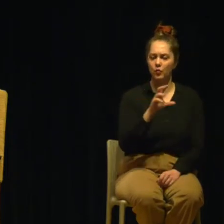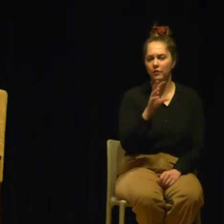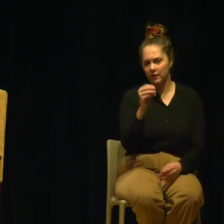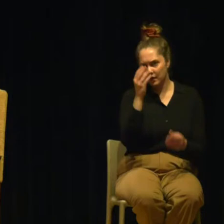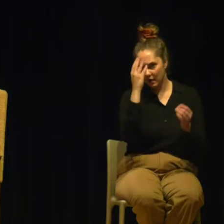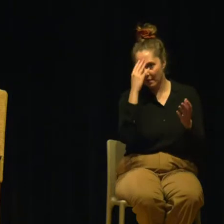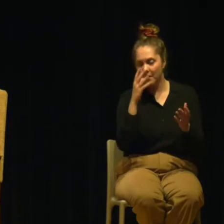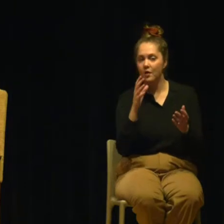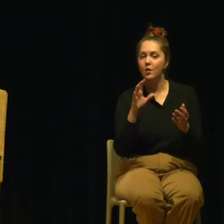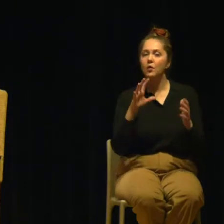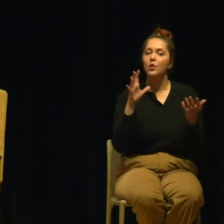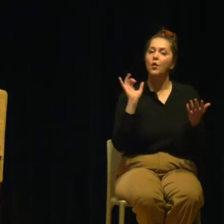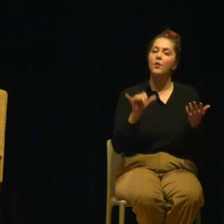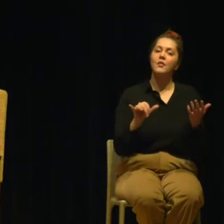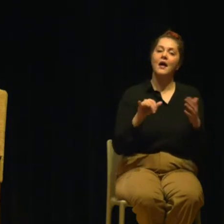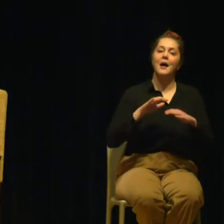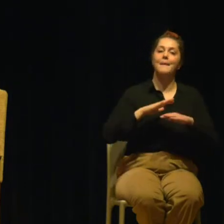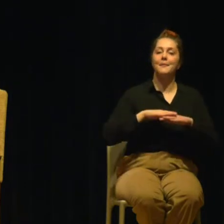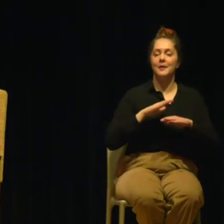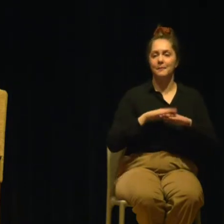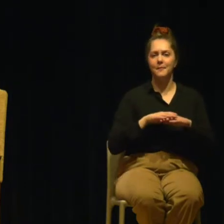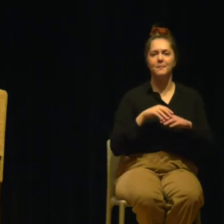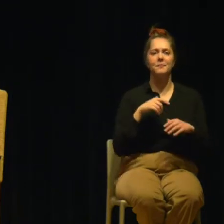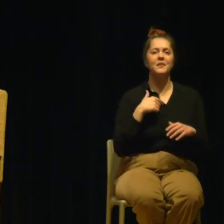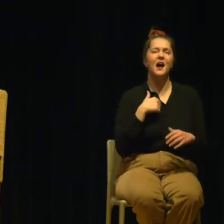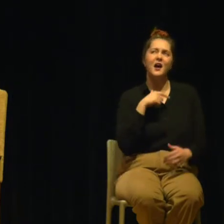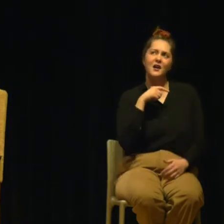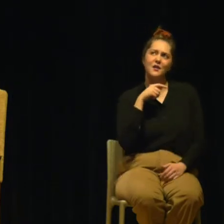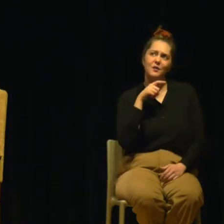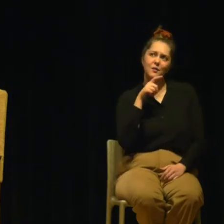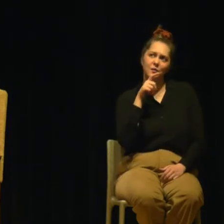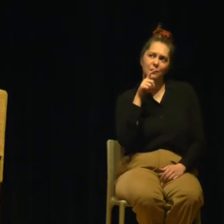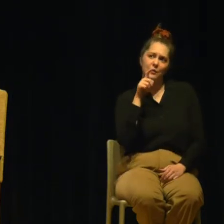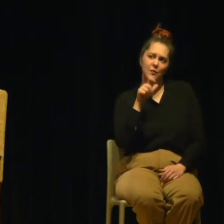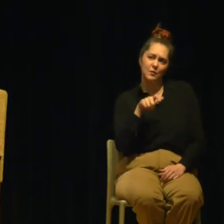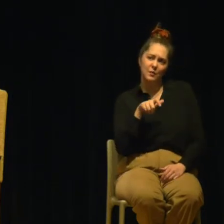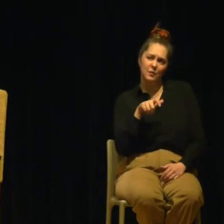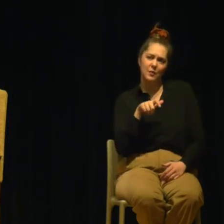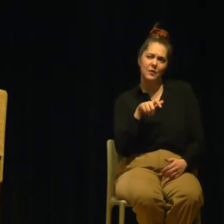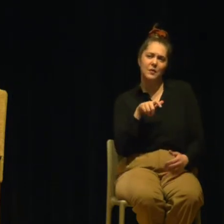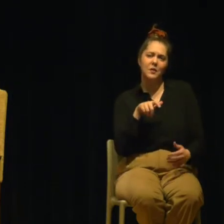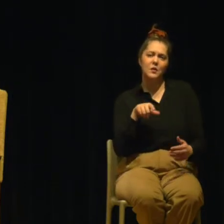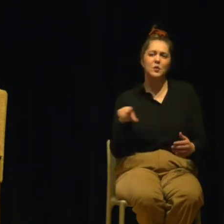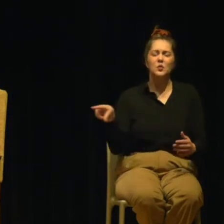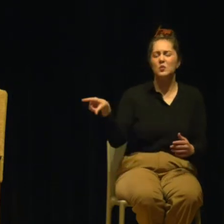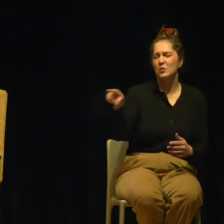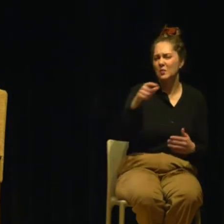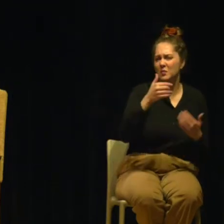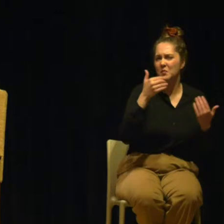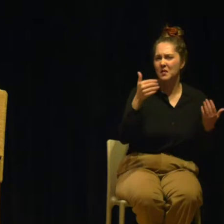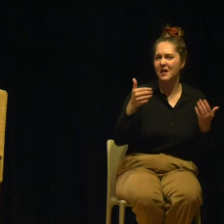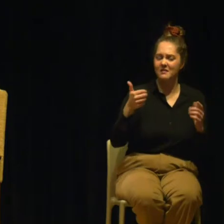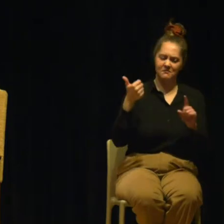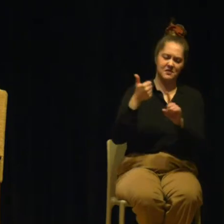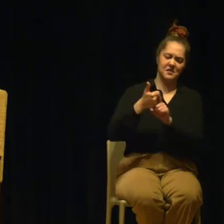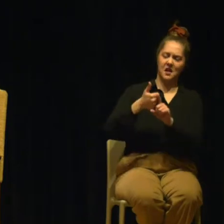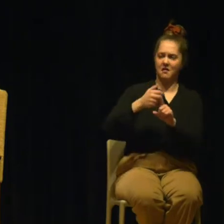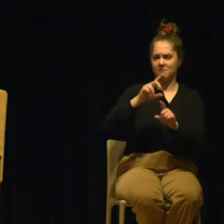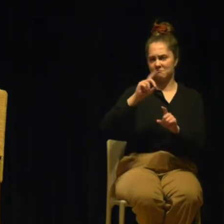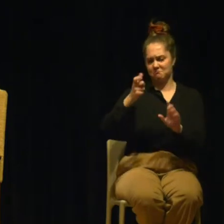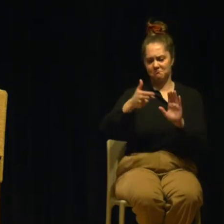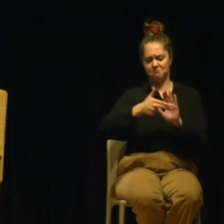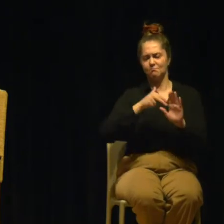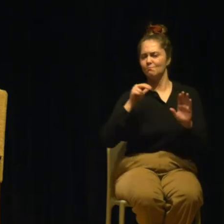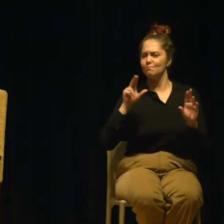information such that at the very least, I don't necessarily want you to diagnose yourself because that's never good. But I want you